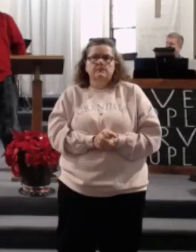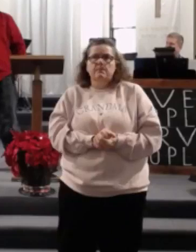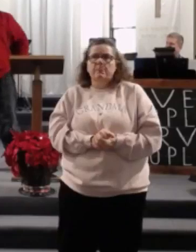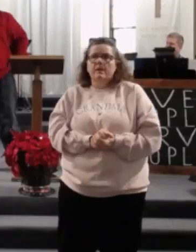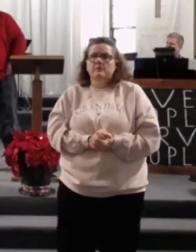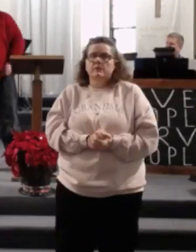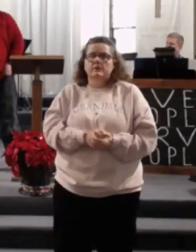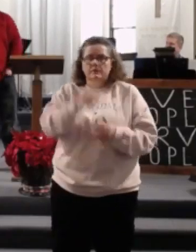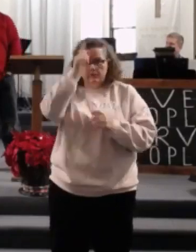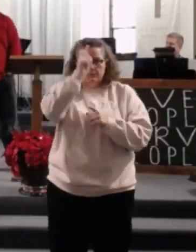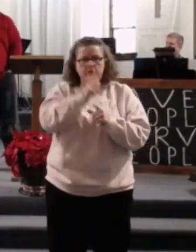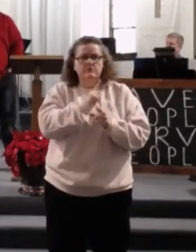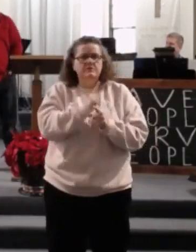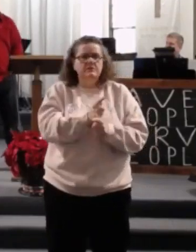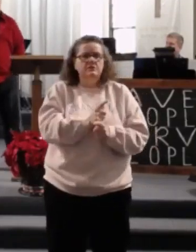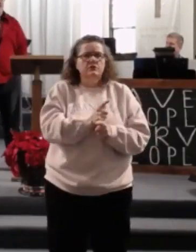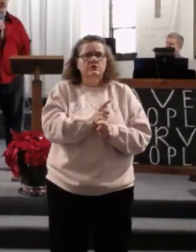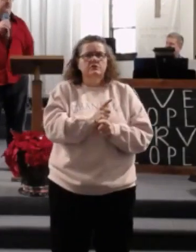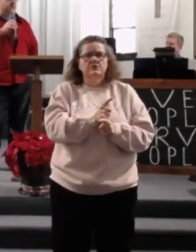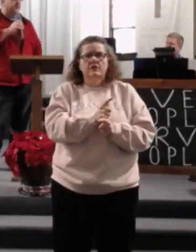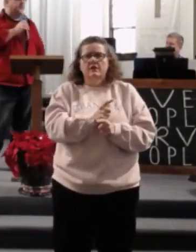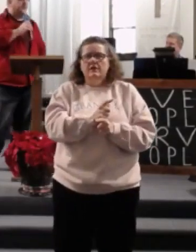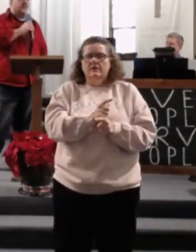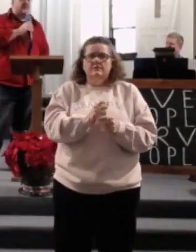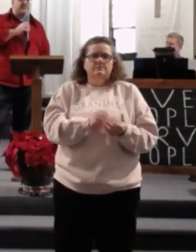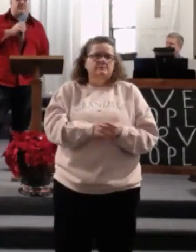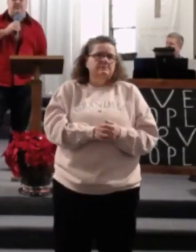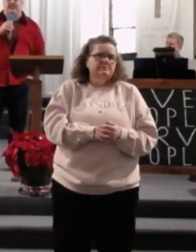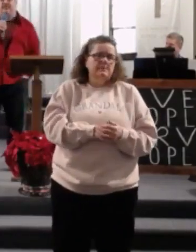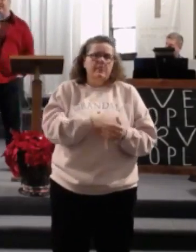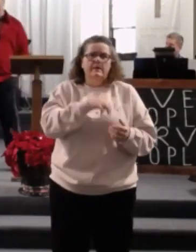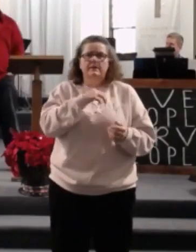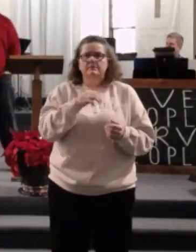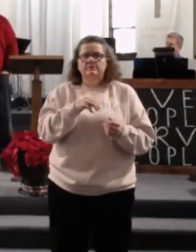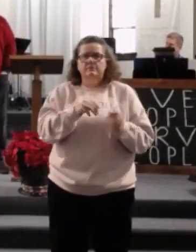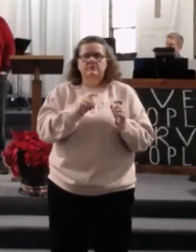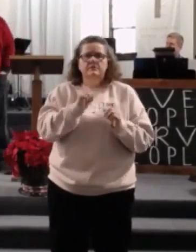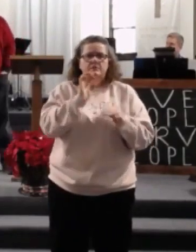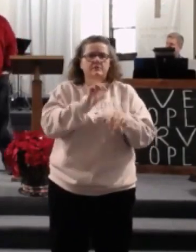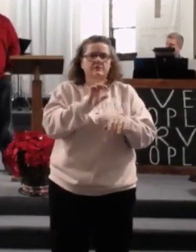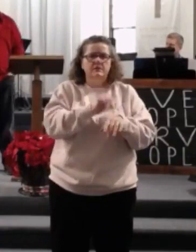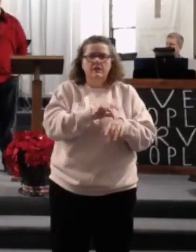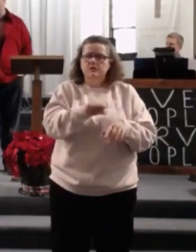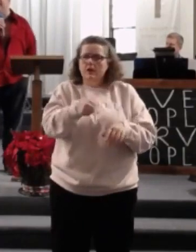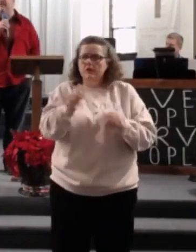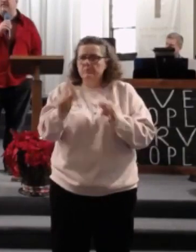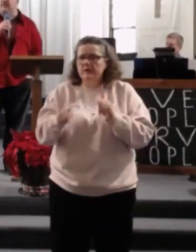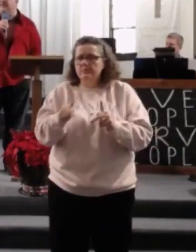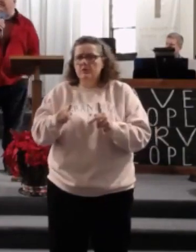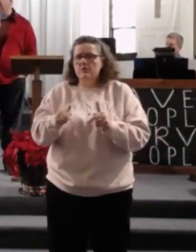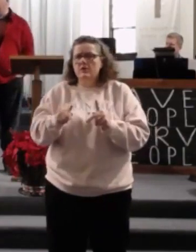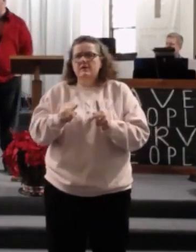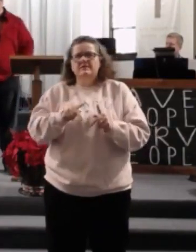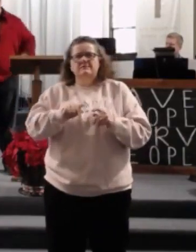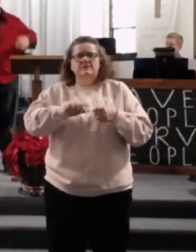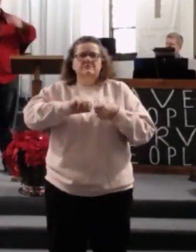brothers and sisters, reach out to people. This is a struggling time. It's a struggling time.